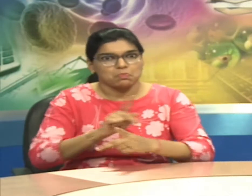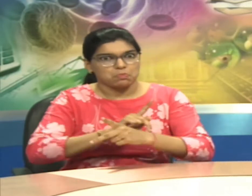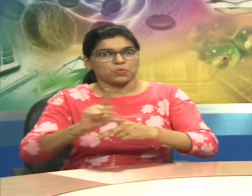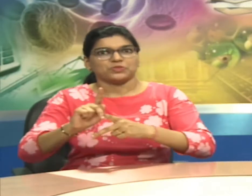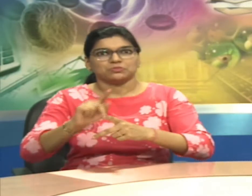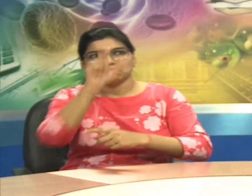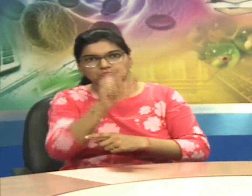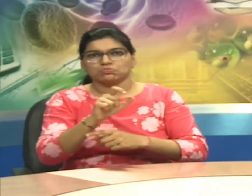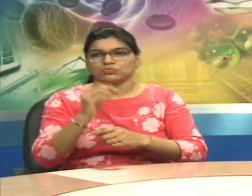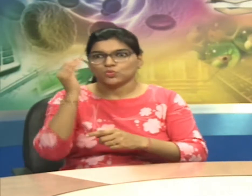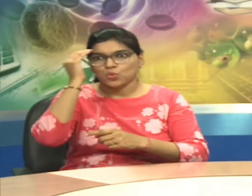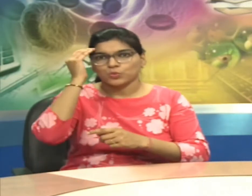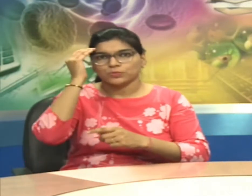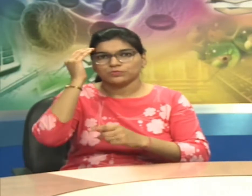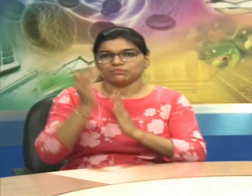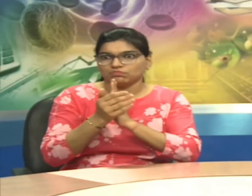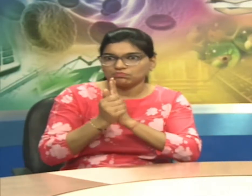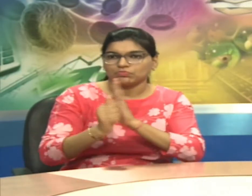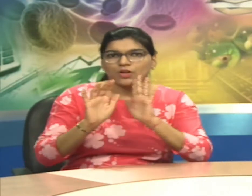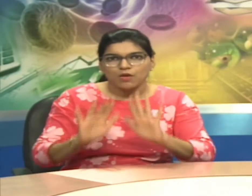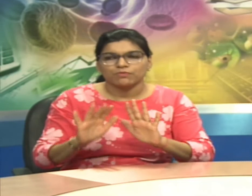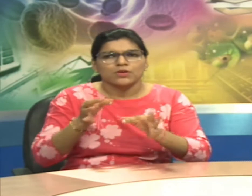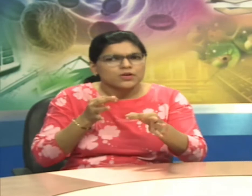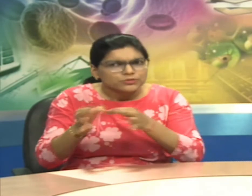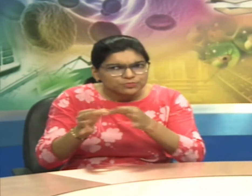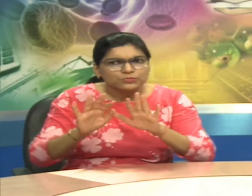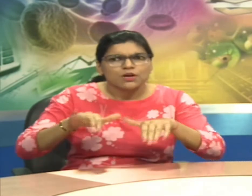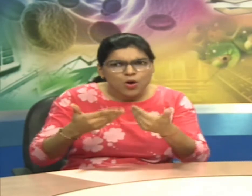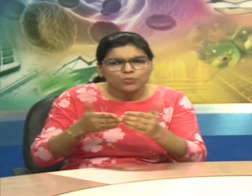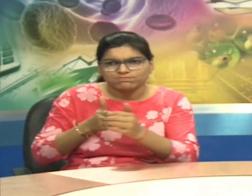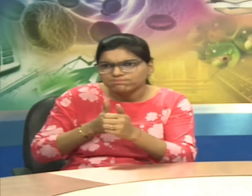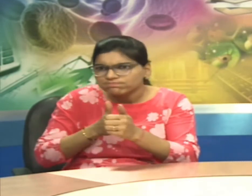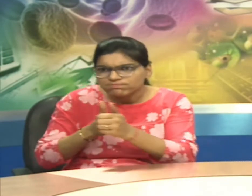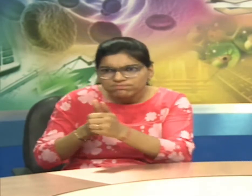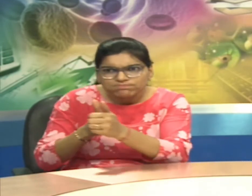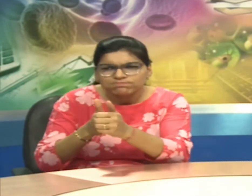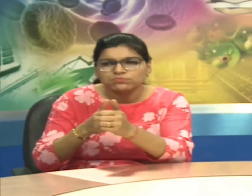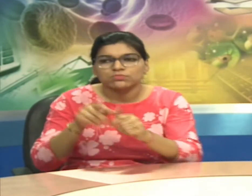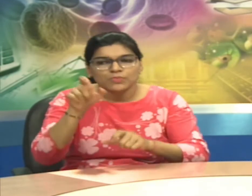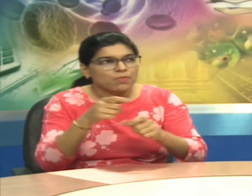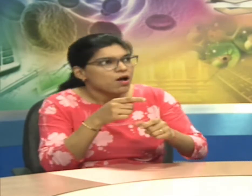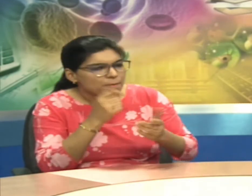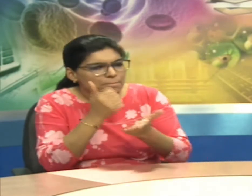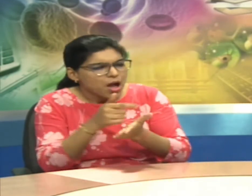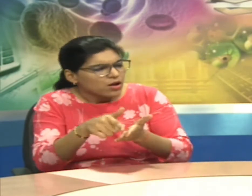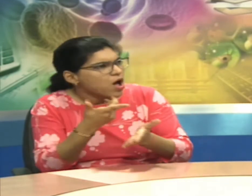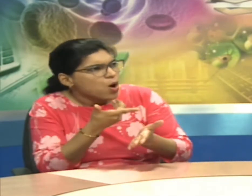Next word is profession, which means the person who have skilled or